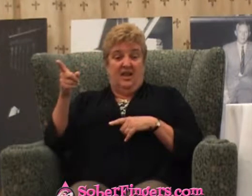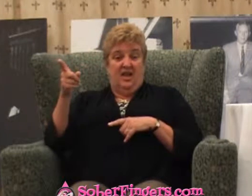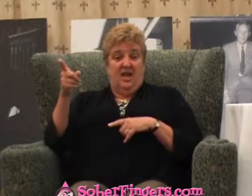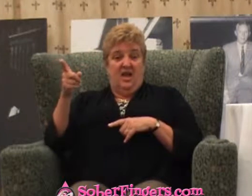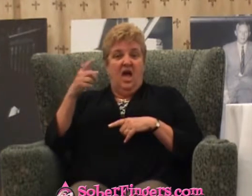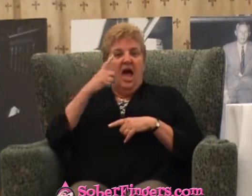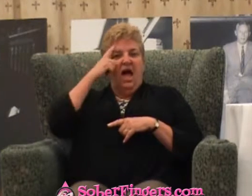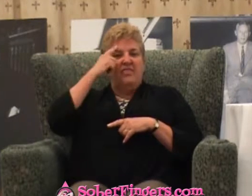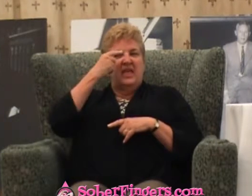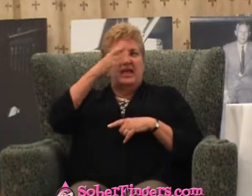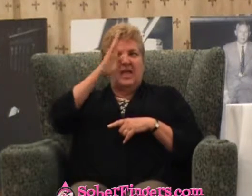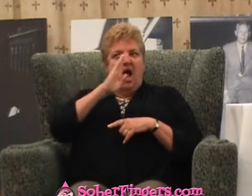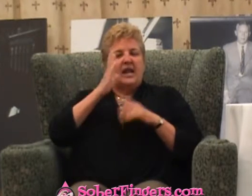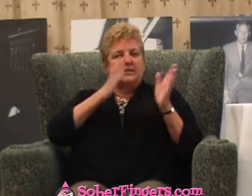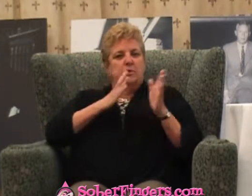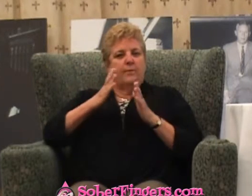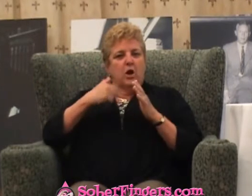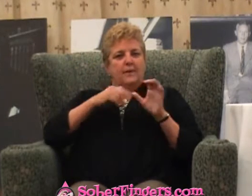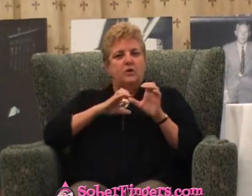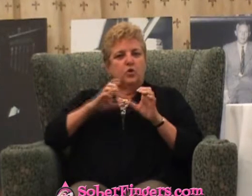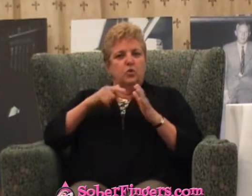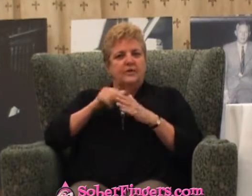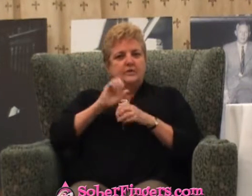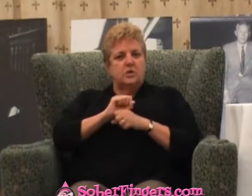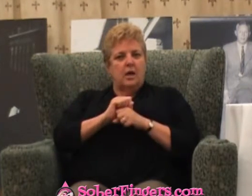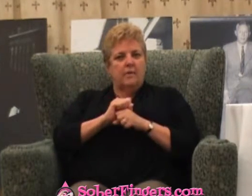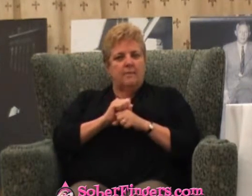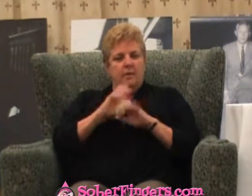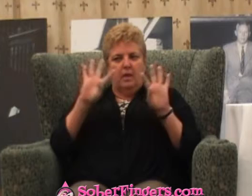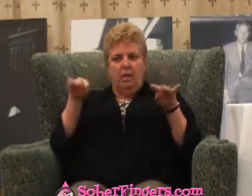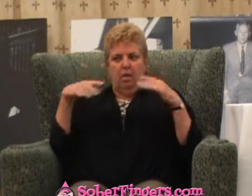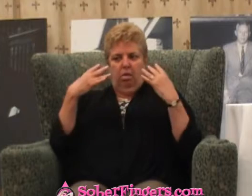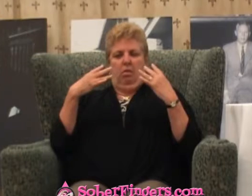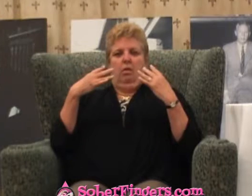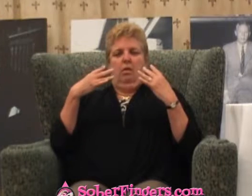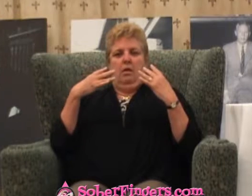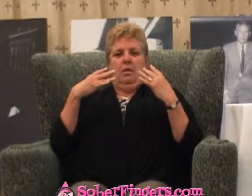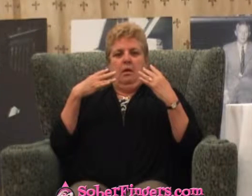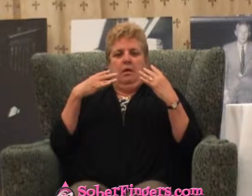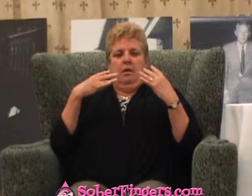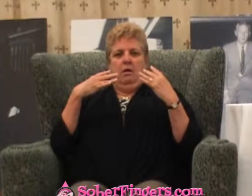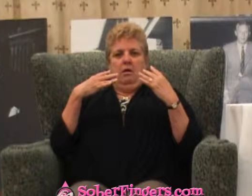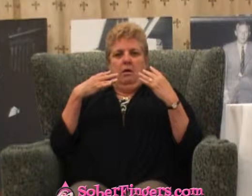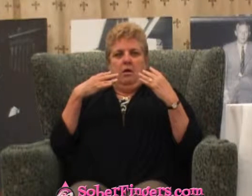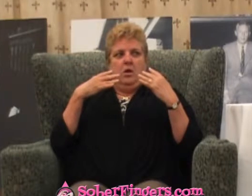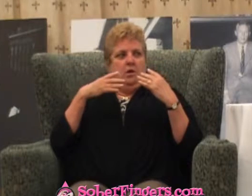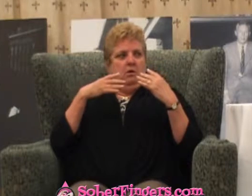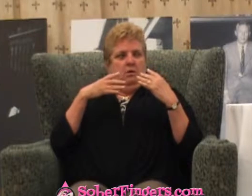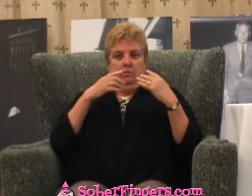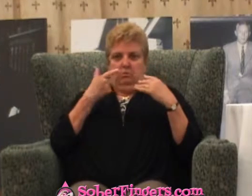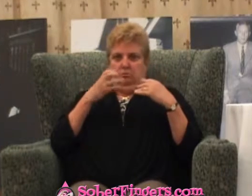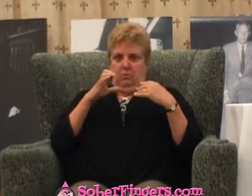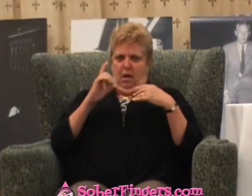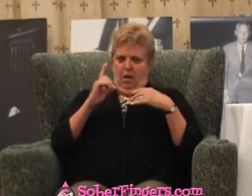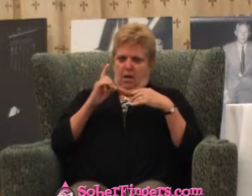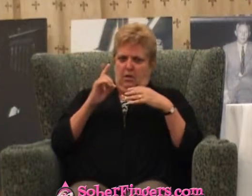God has prepared me to do this job." And they looked at me. I don't think they hear the G word. And God, who is that? Is that a reference?